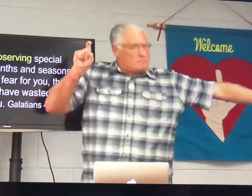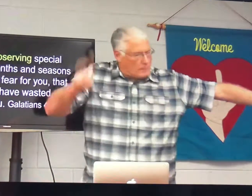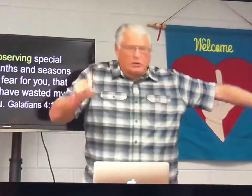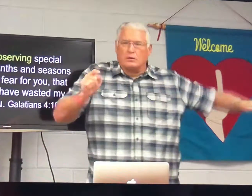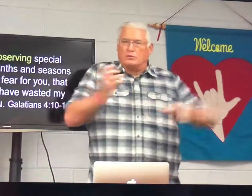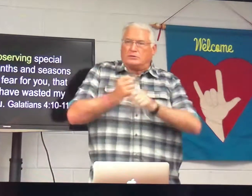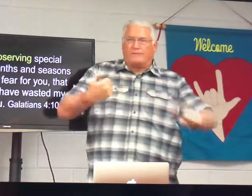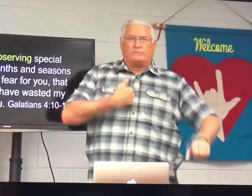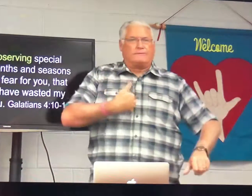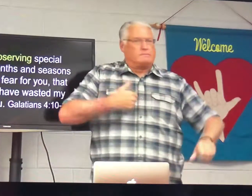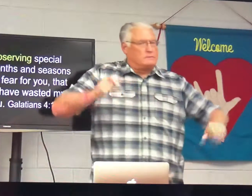Yeah, what?